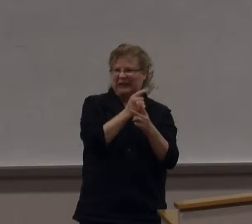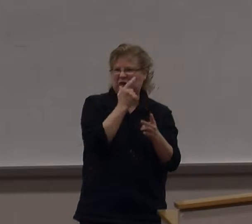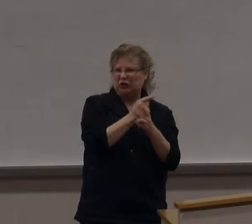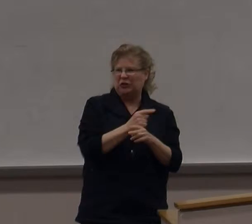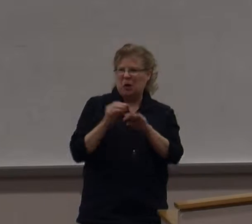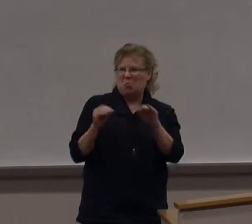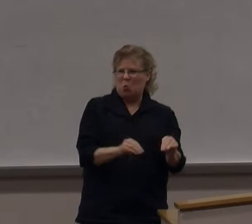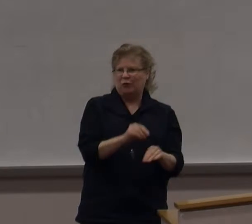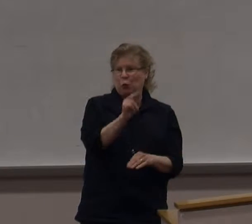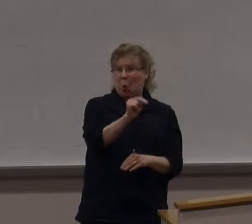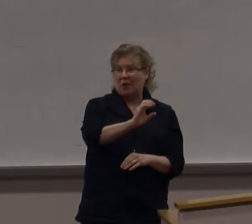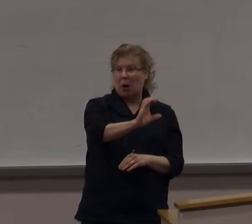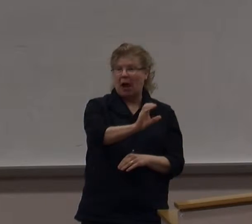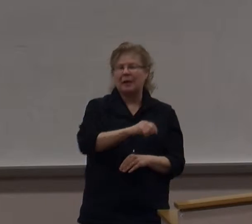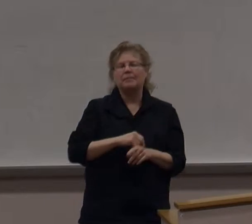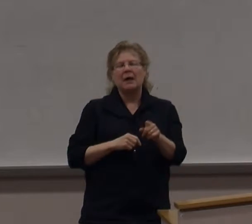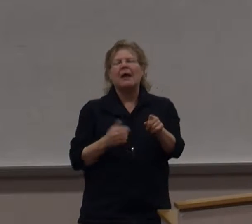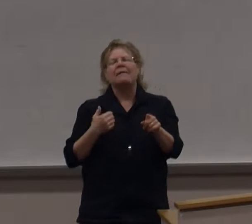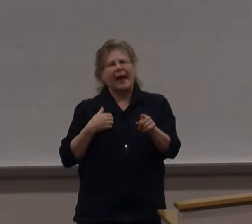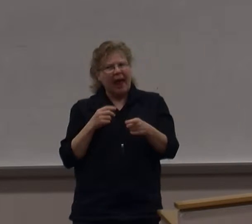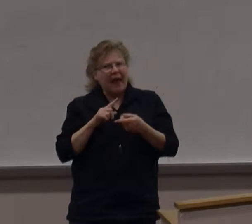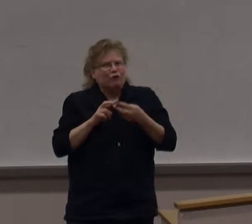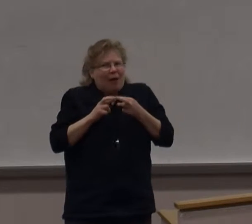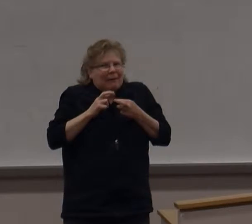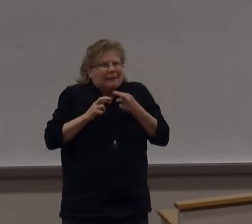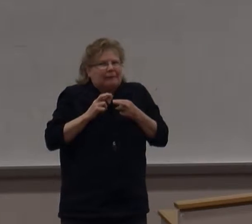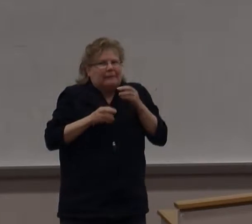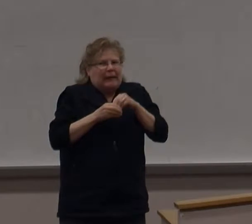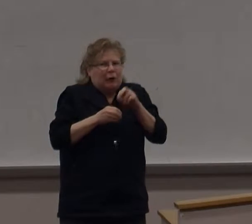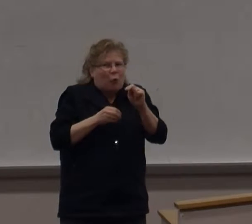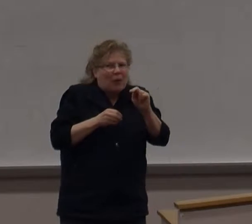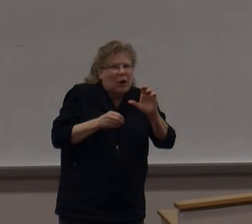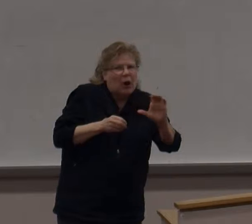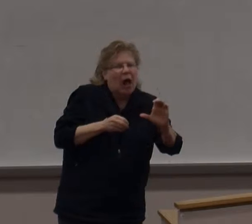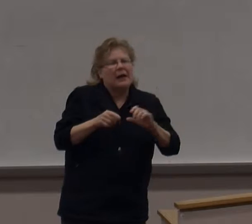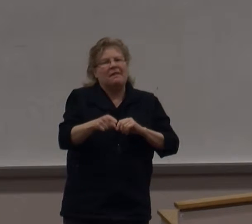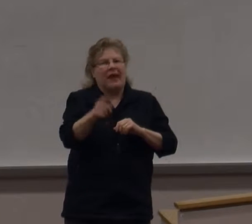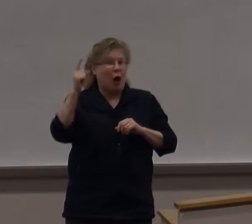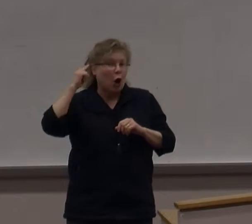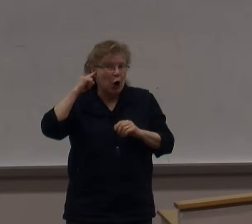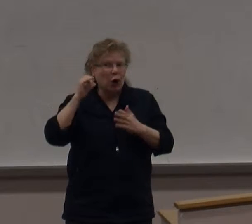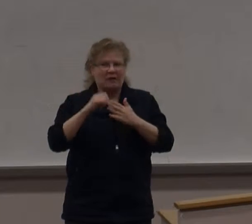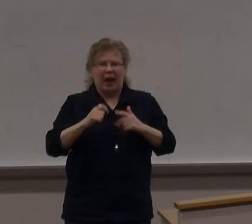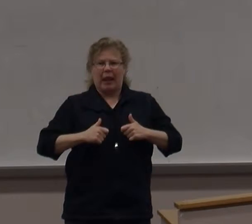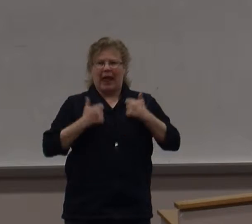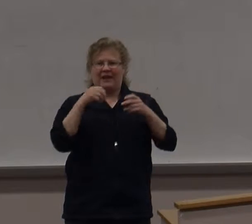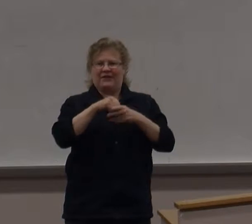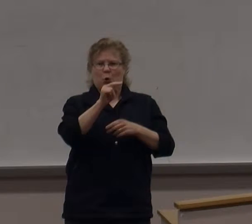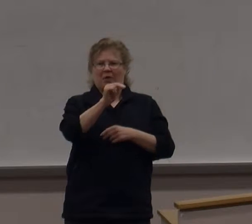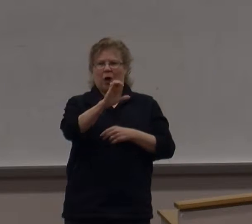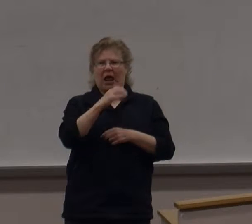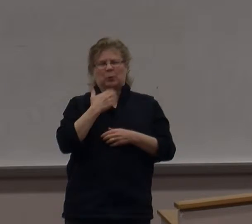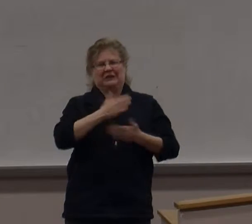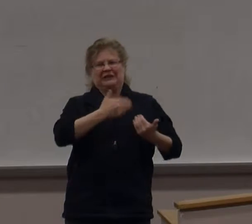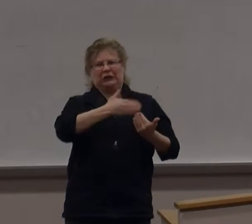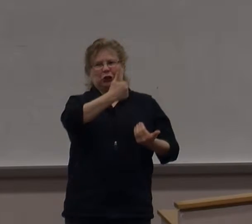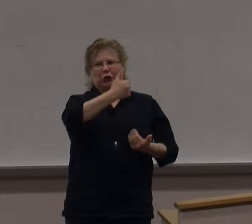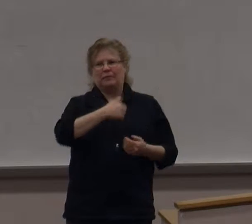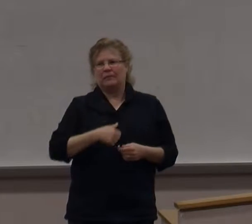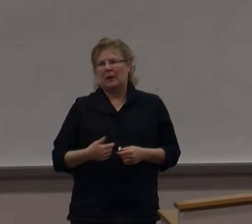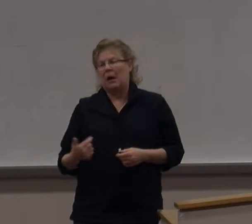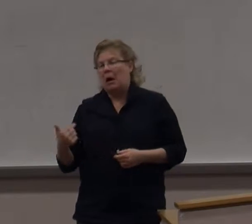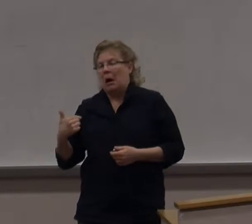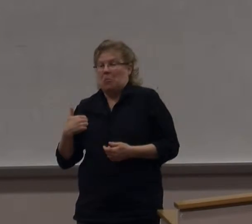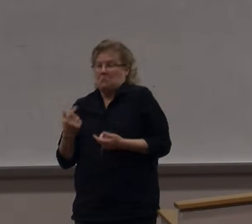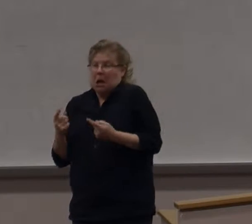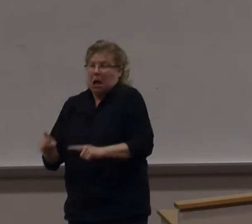in Charlotte, and they had heard through the refugee grapevine that life was a little easier in North Carolina. I had to be in North Carolina for